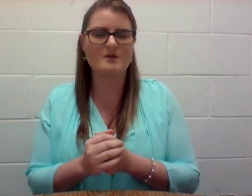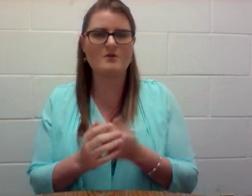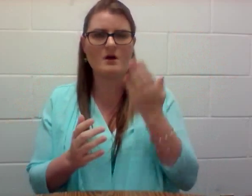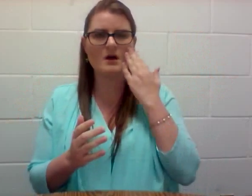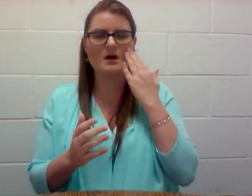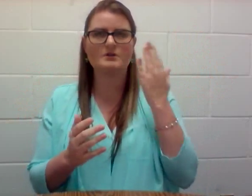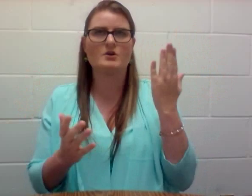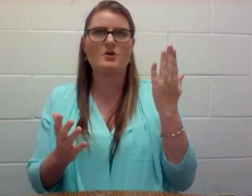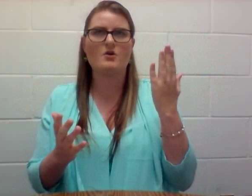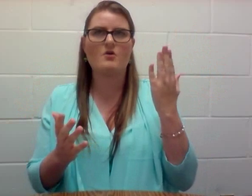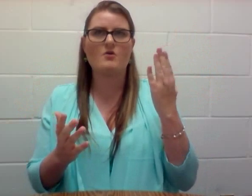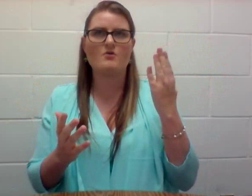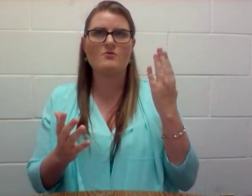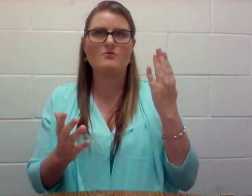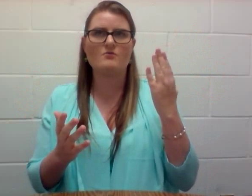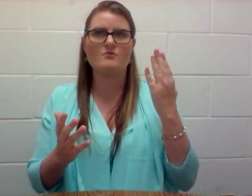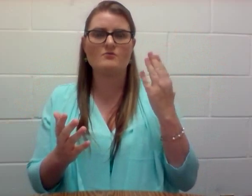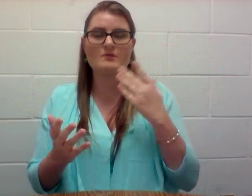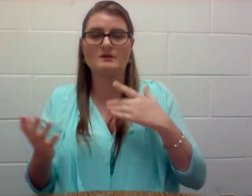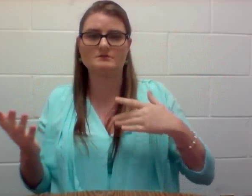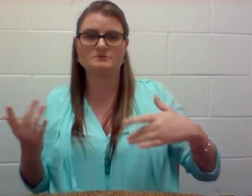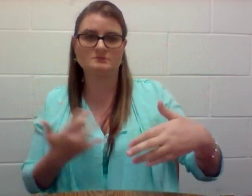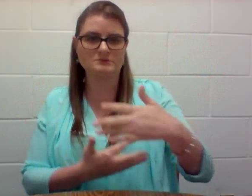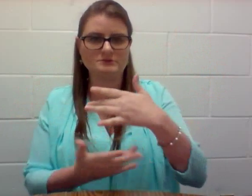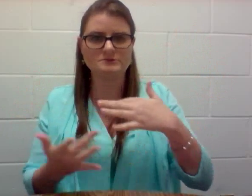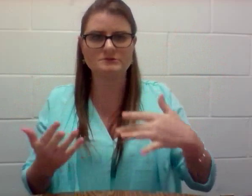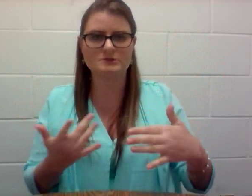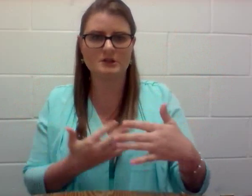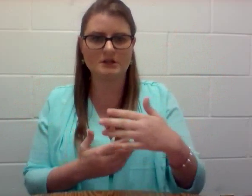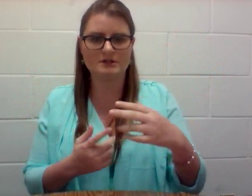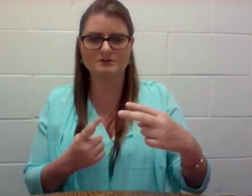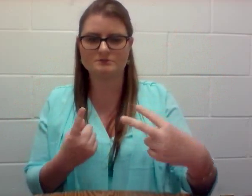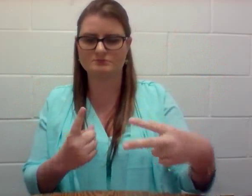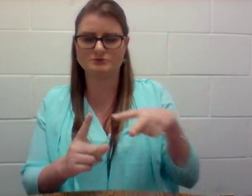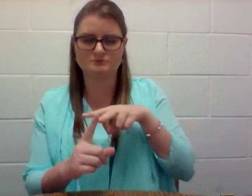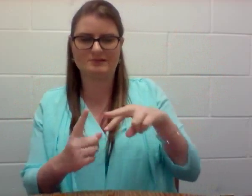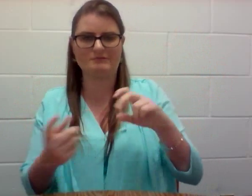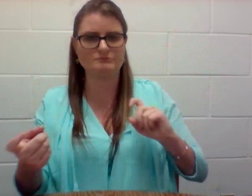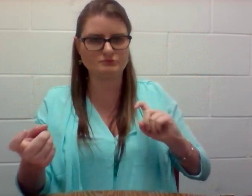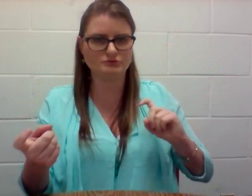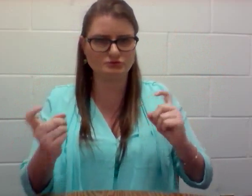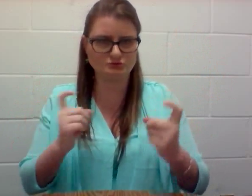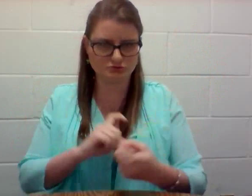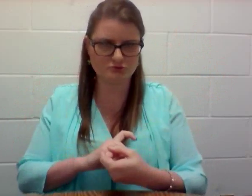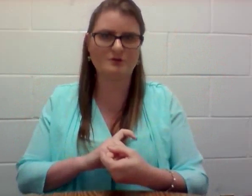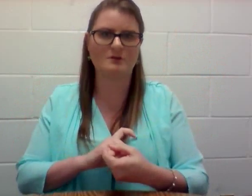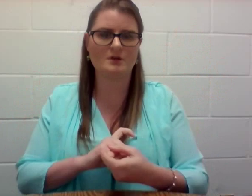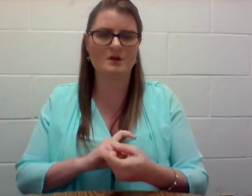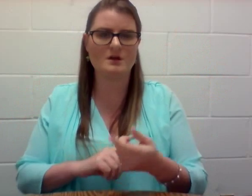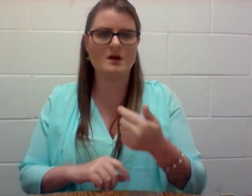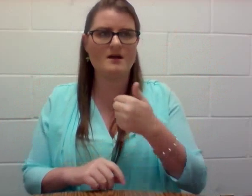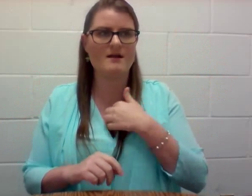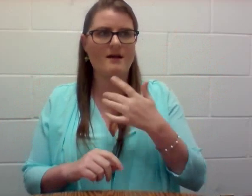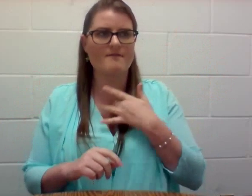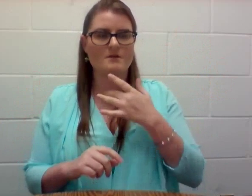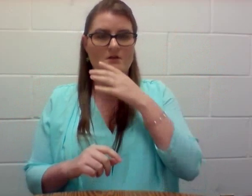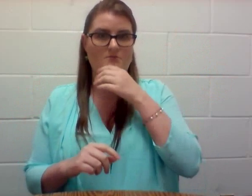I'm an absolute dinosaur when I'm speaking these things, and I doubt that moving away